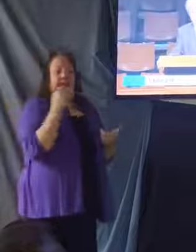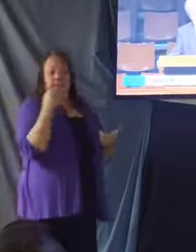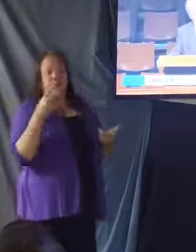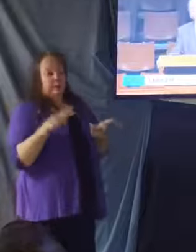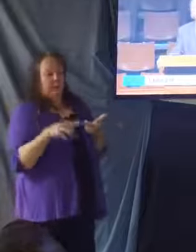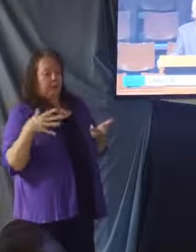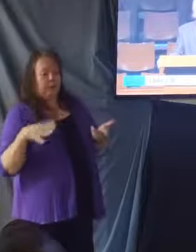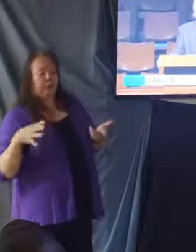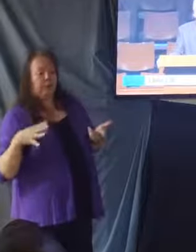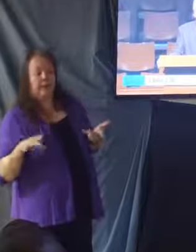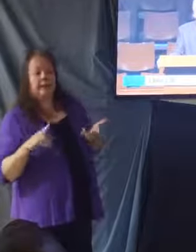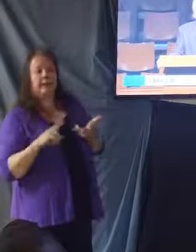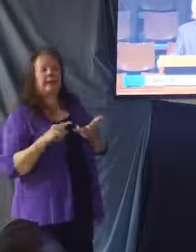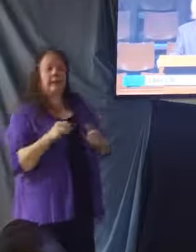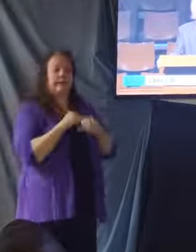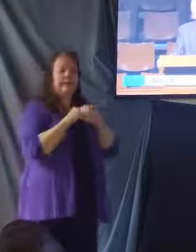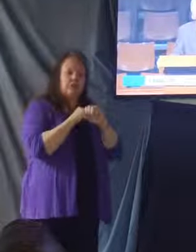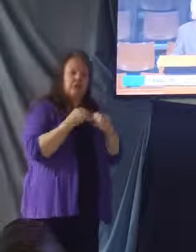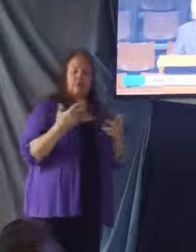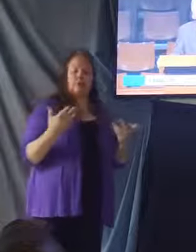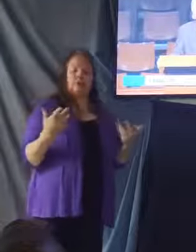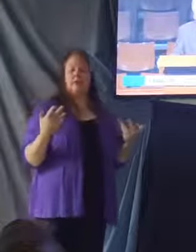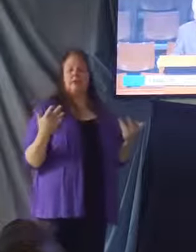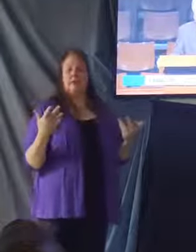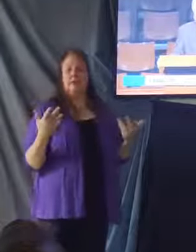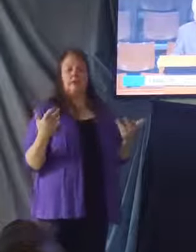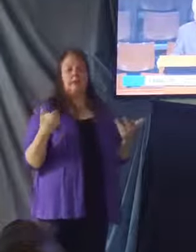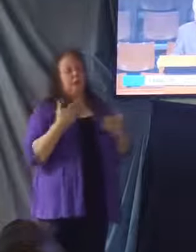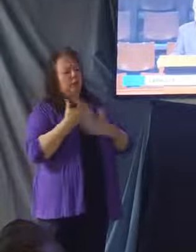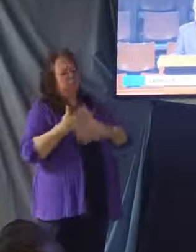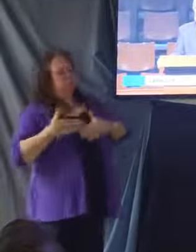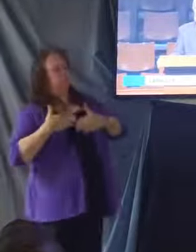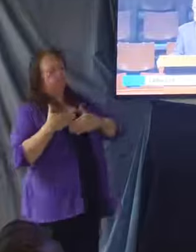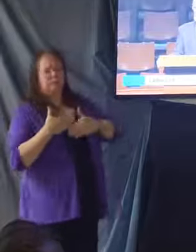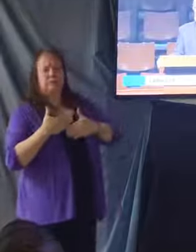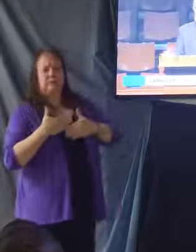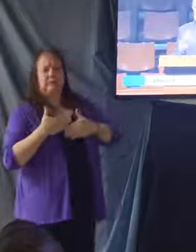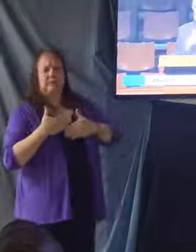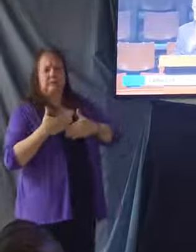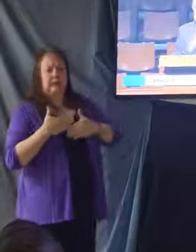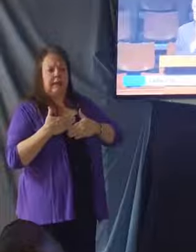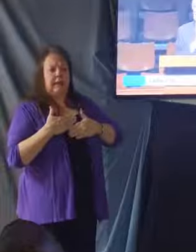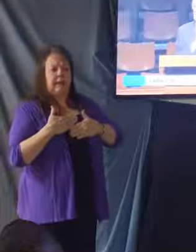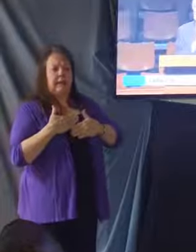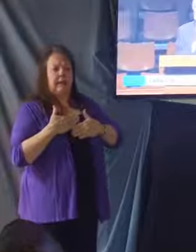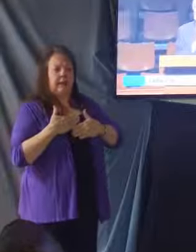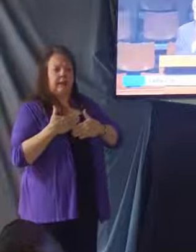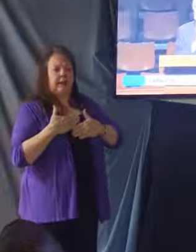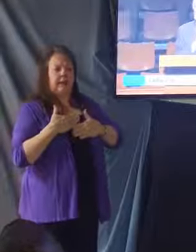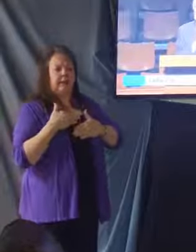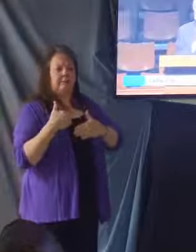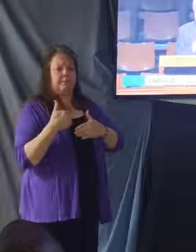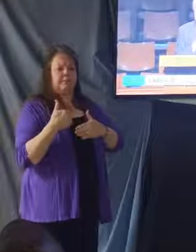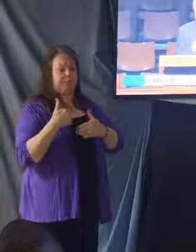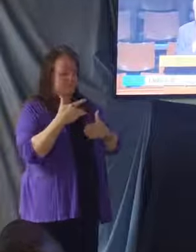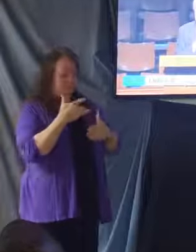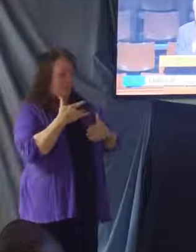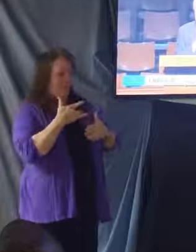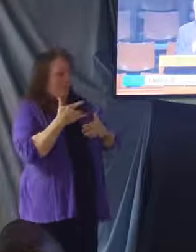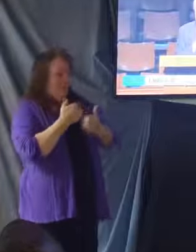clothing, shelter. And we enjoy those things, but they cannot get the love of our